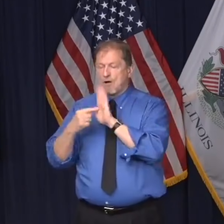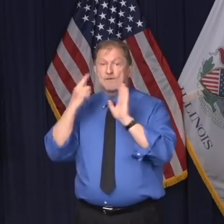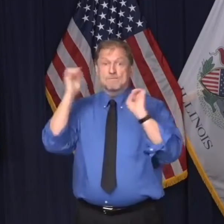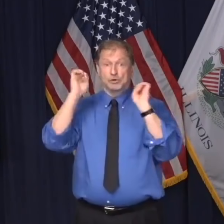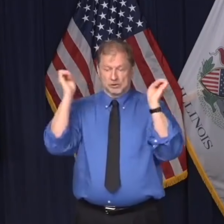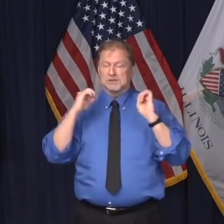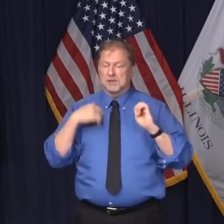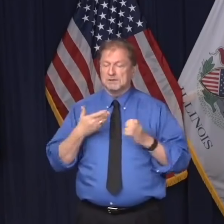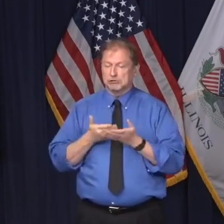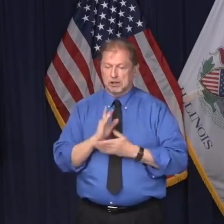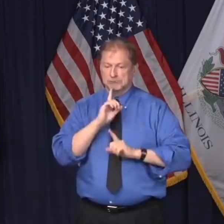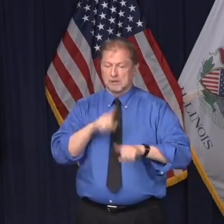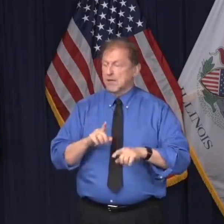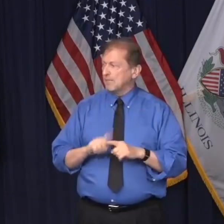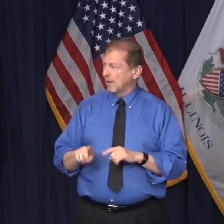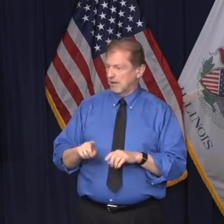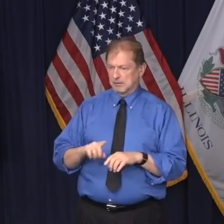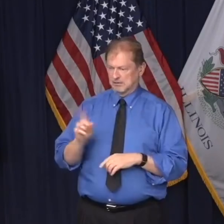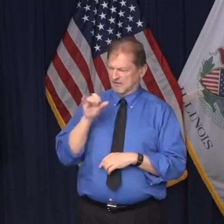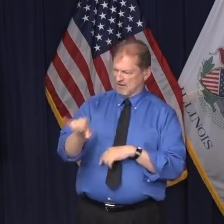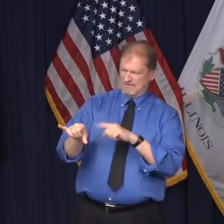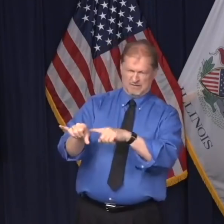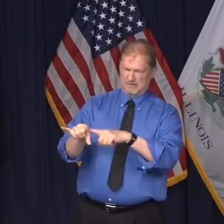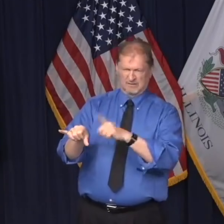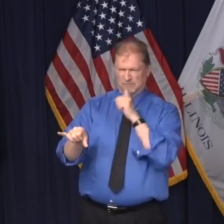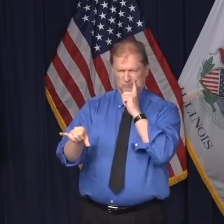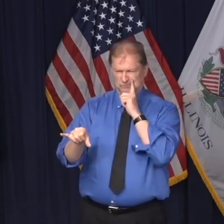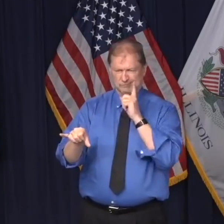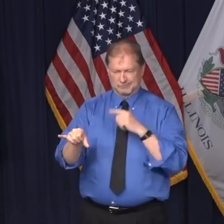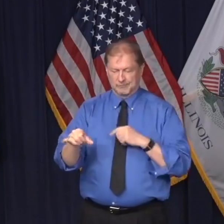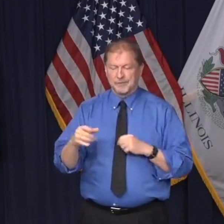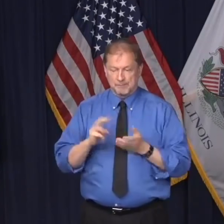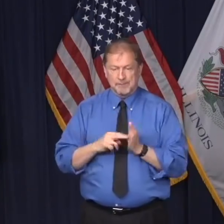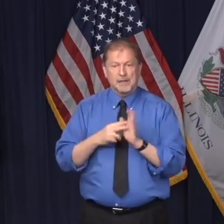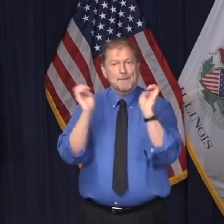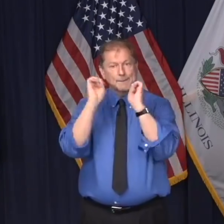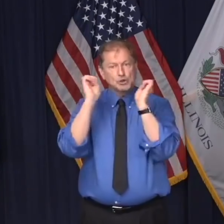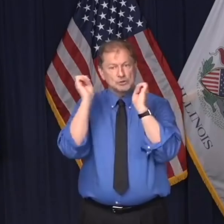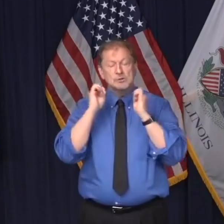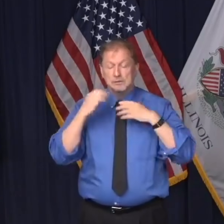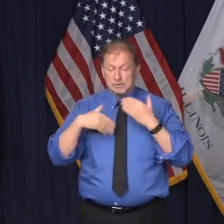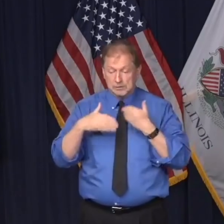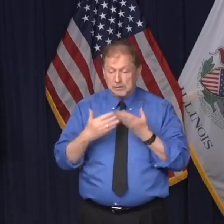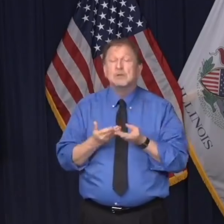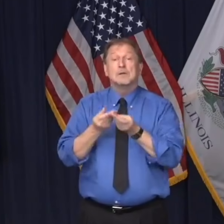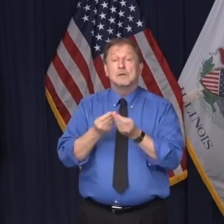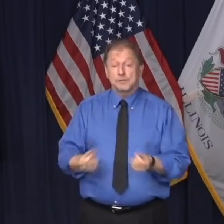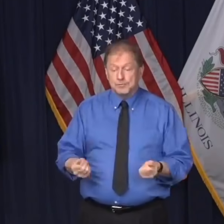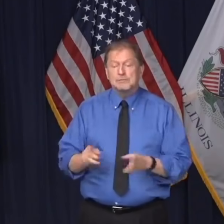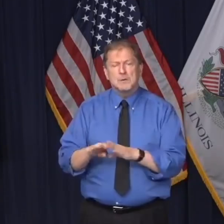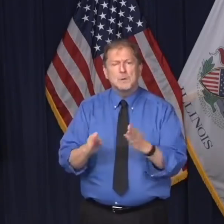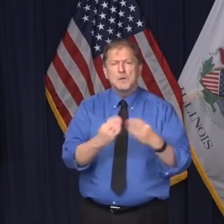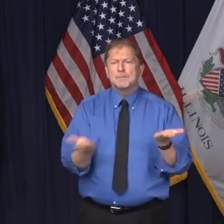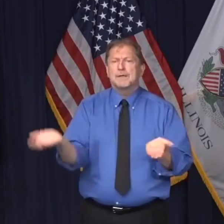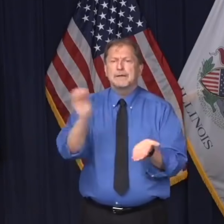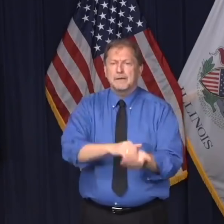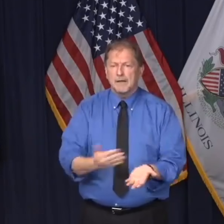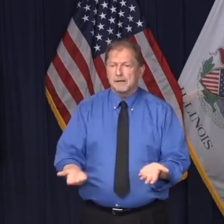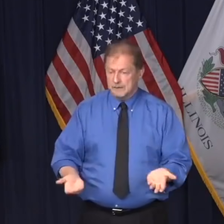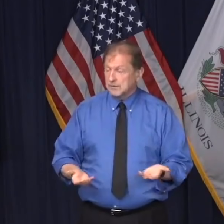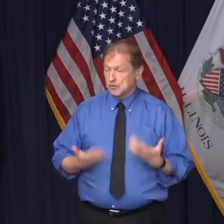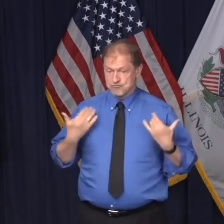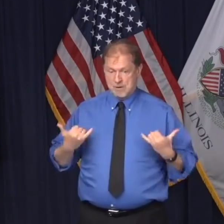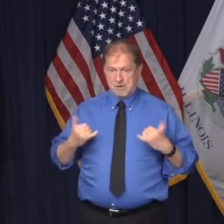these things. But there's nothing indefinite about it. What it's intended to do is, while an emergency is ongoing, and there clearly is an emergency,